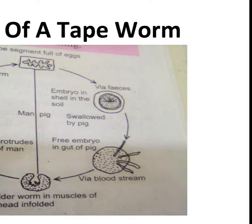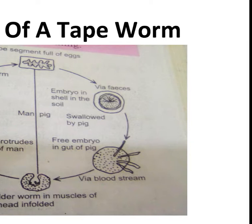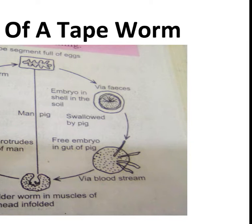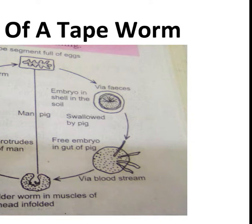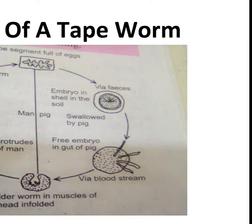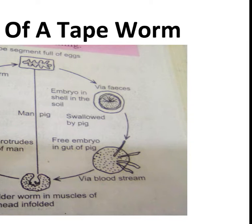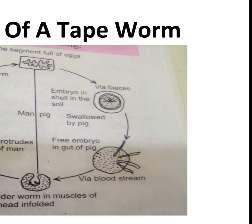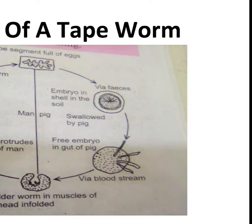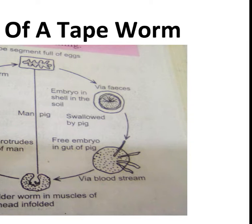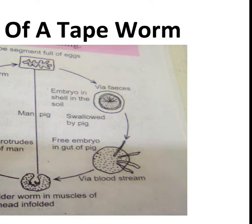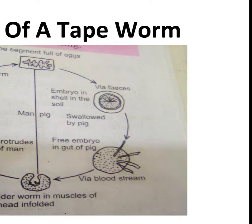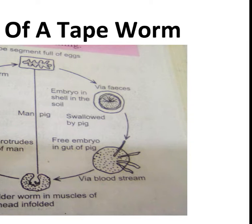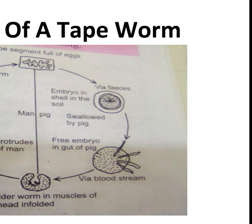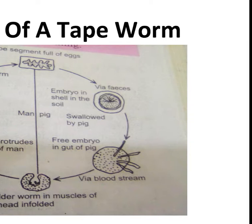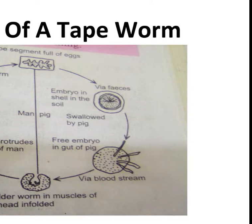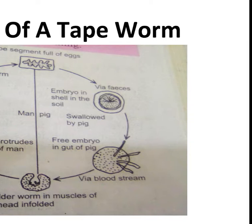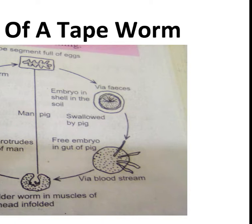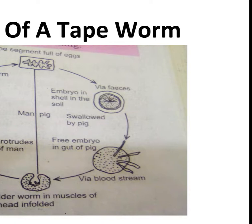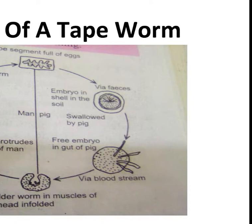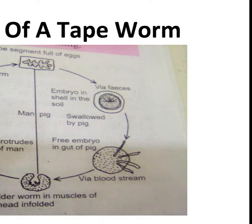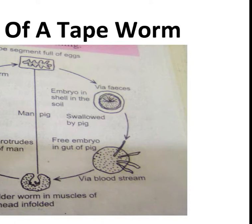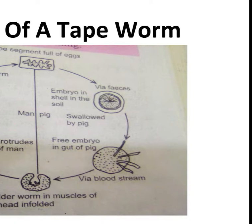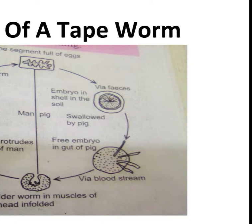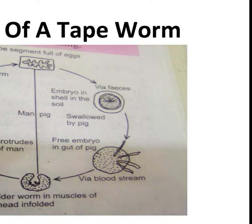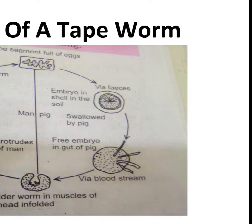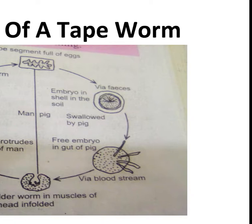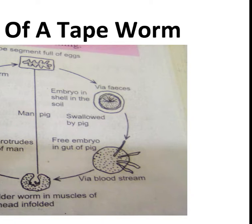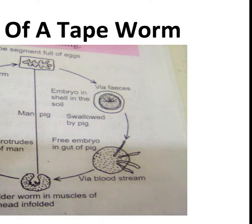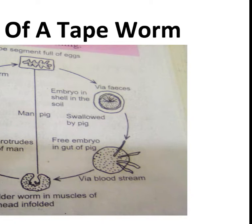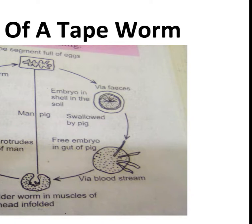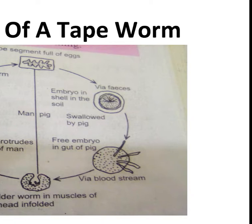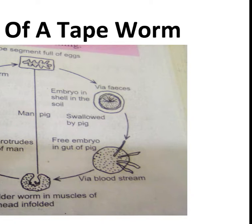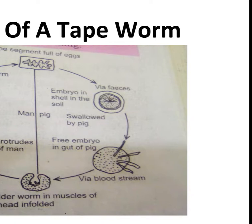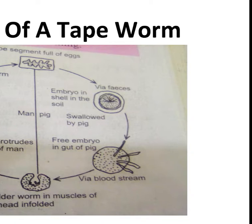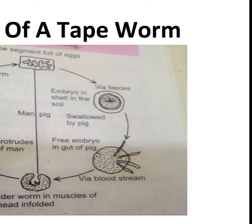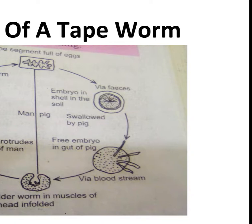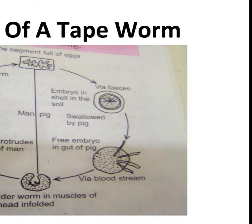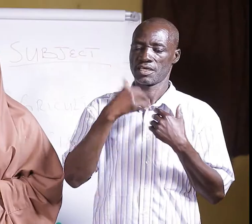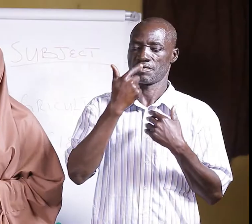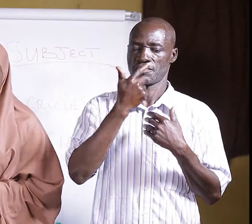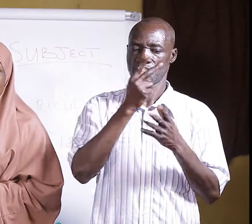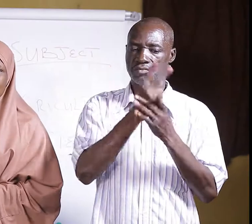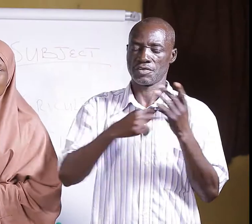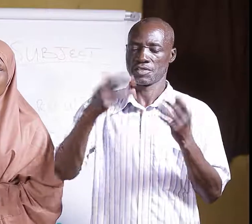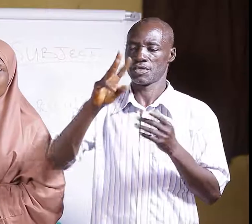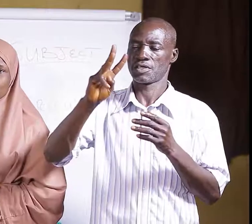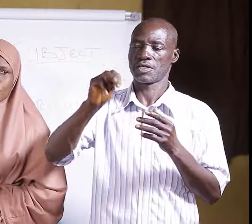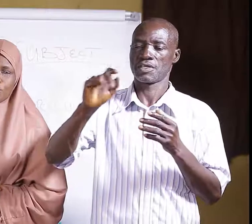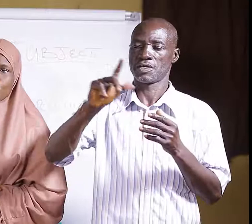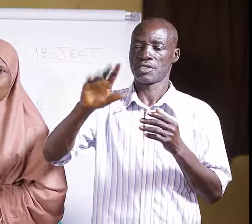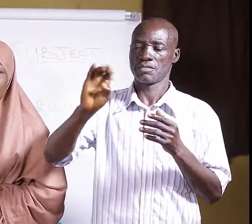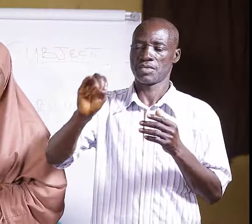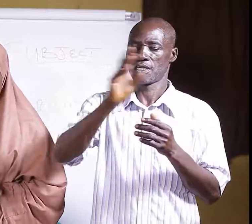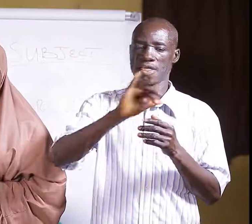are tapeworms, or they are types of organisms that have both the male and female